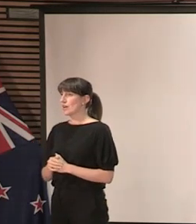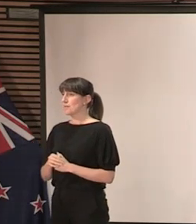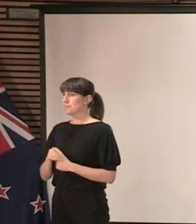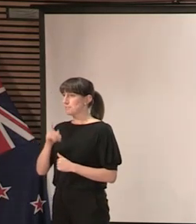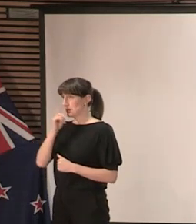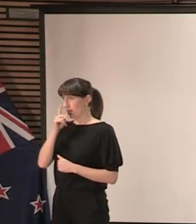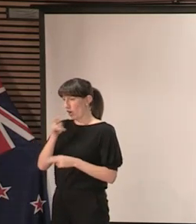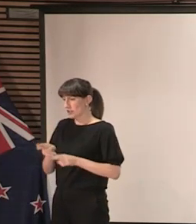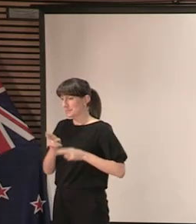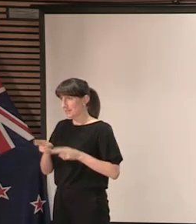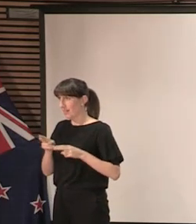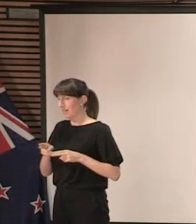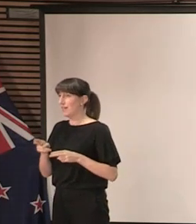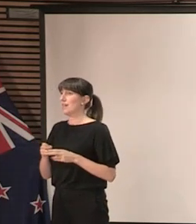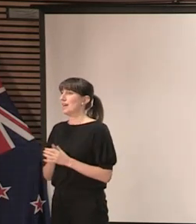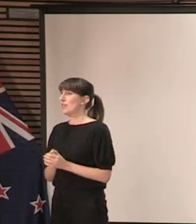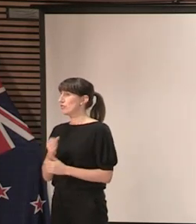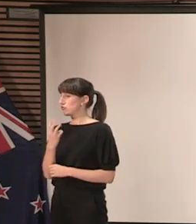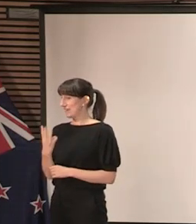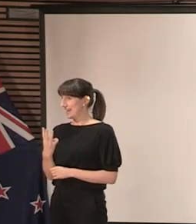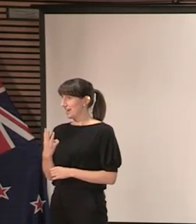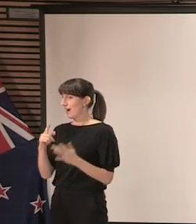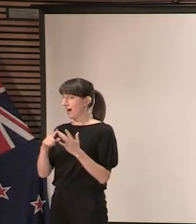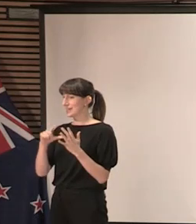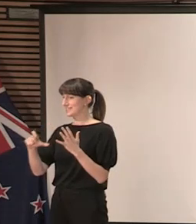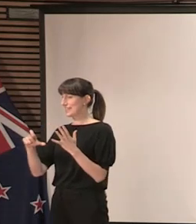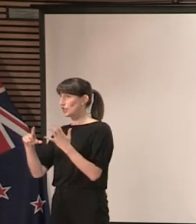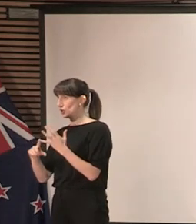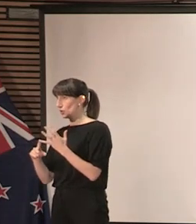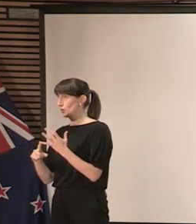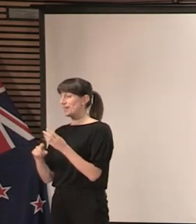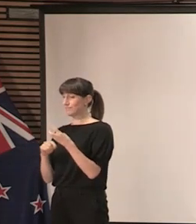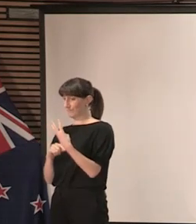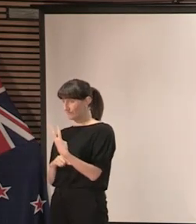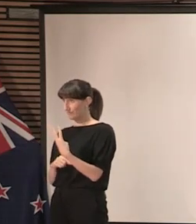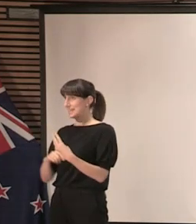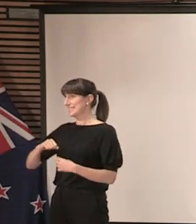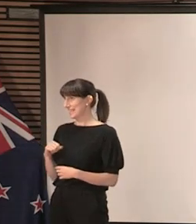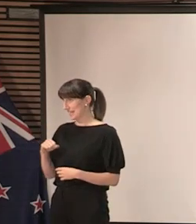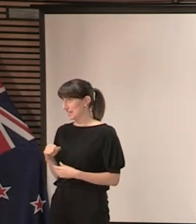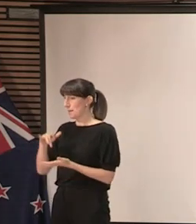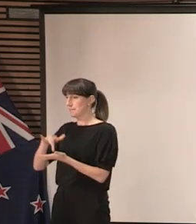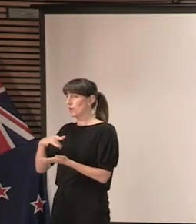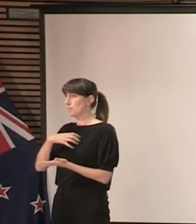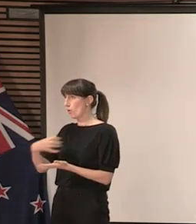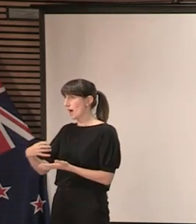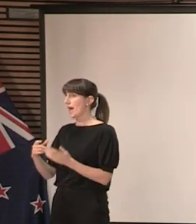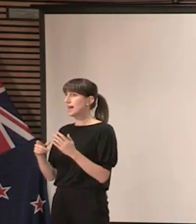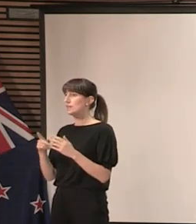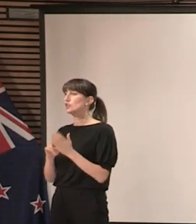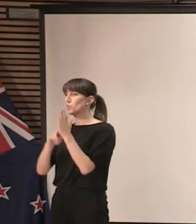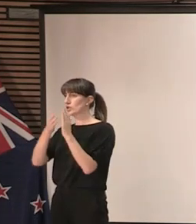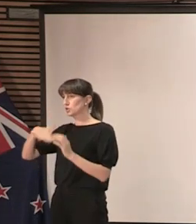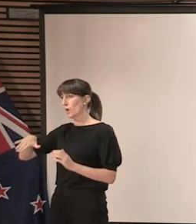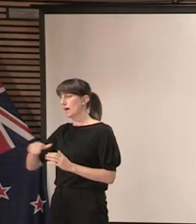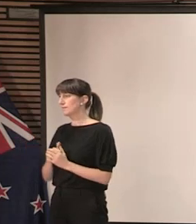includes 3 in ICUs in Middlemore, Dunedin and North Shore Hospital. I'm pleased to say that none of